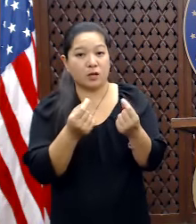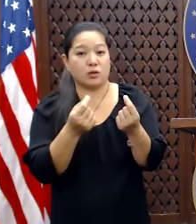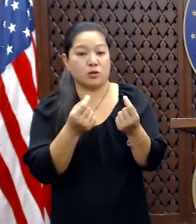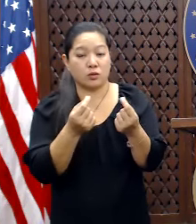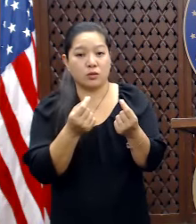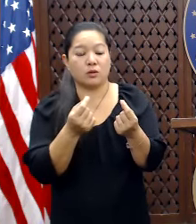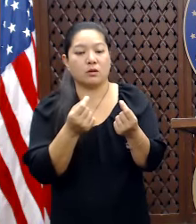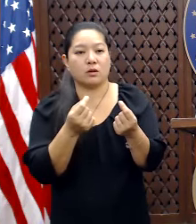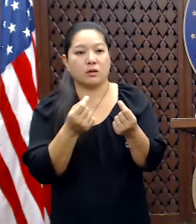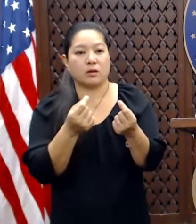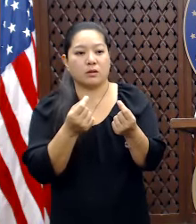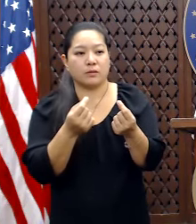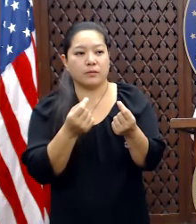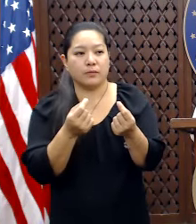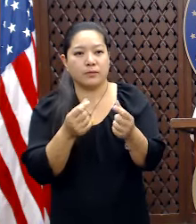of